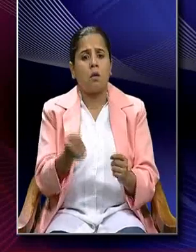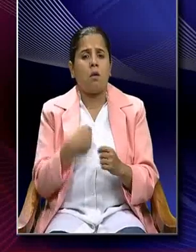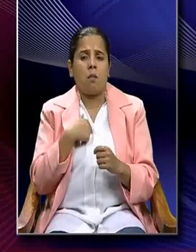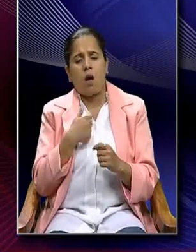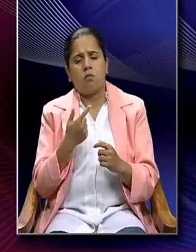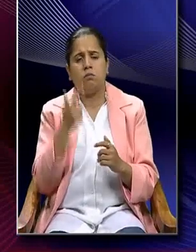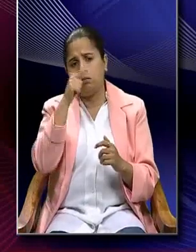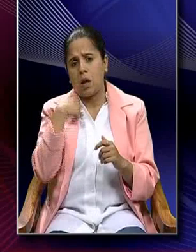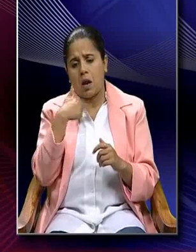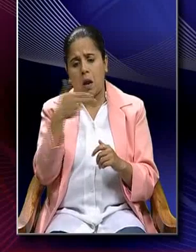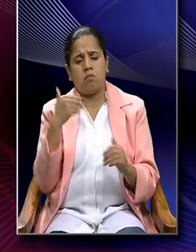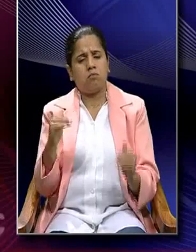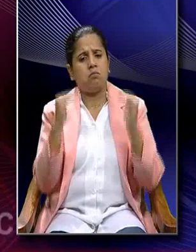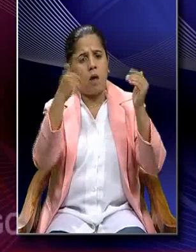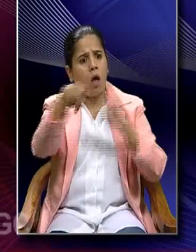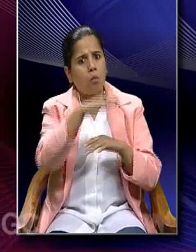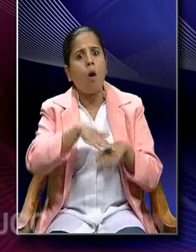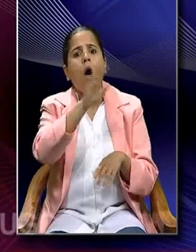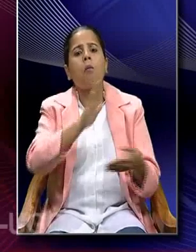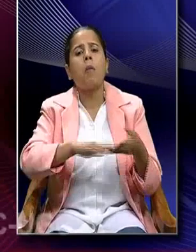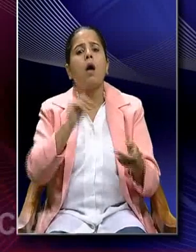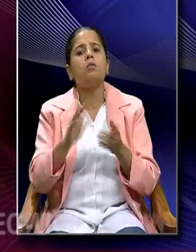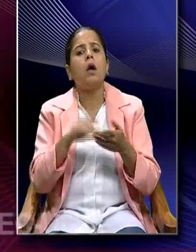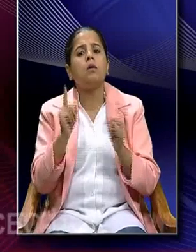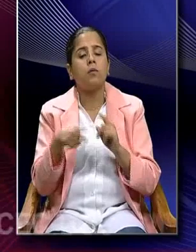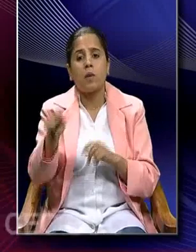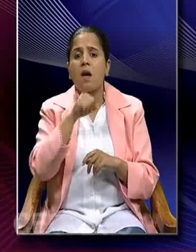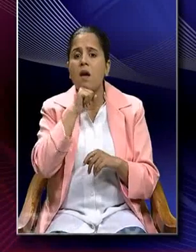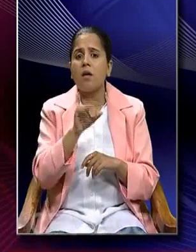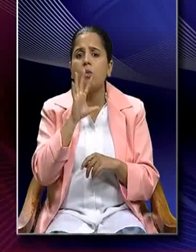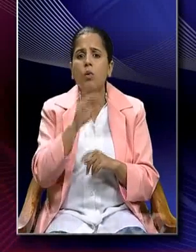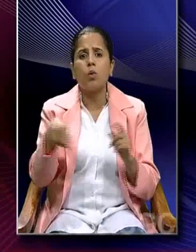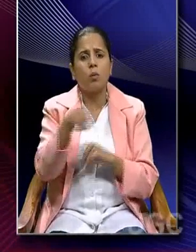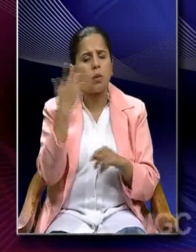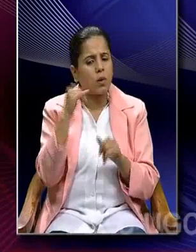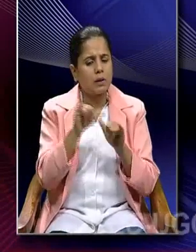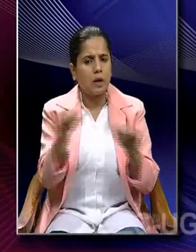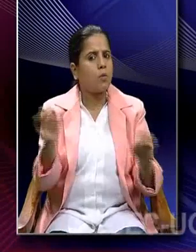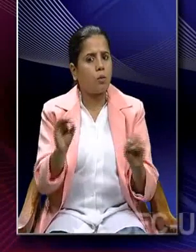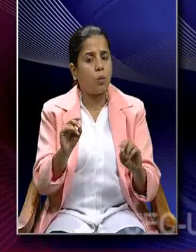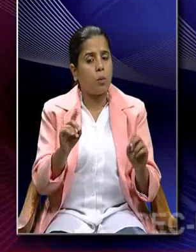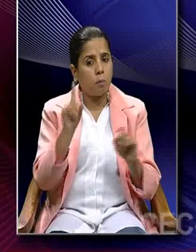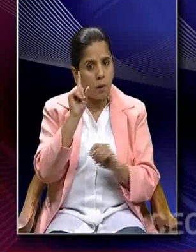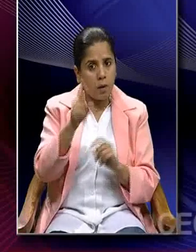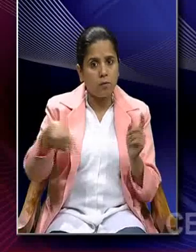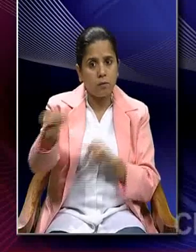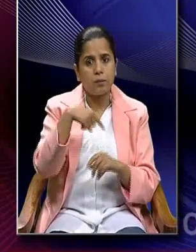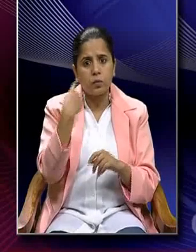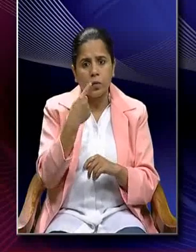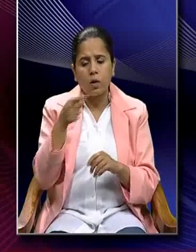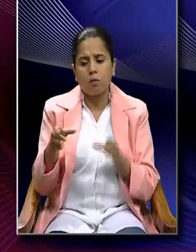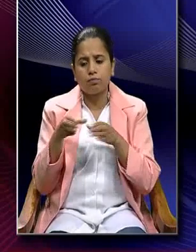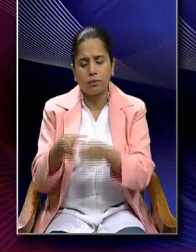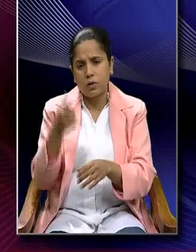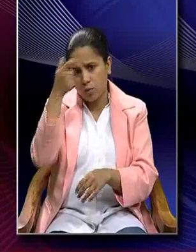castes. Whereas probably the age of marriage was not quite the same among the more